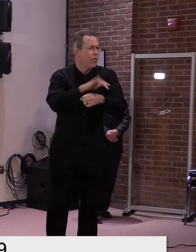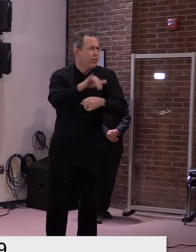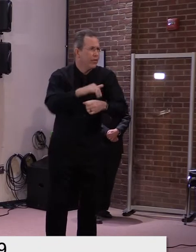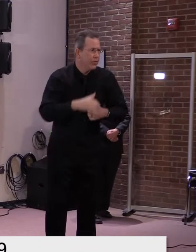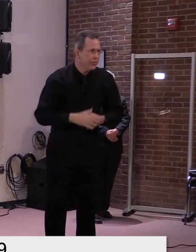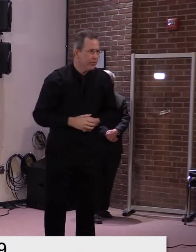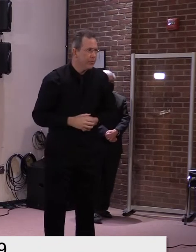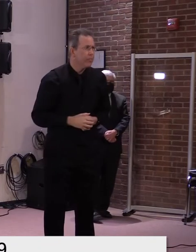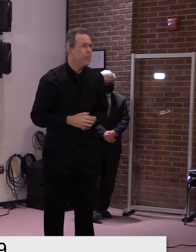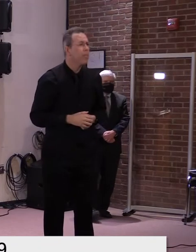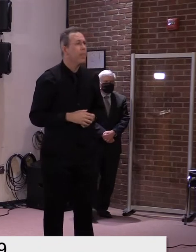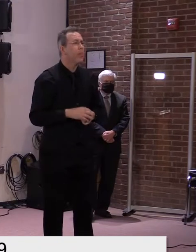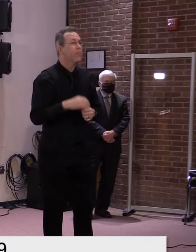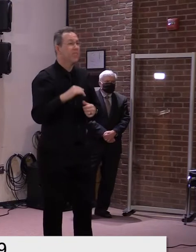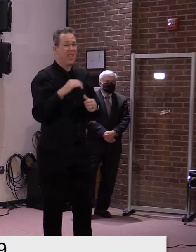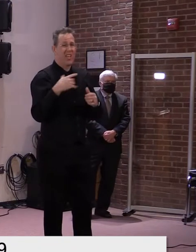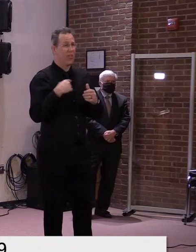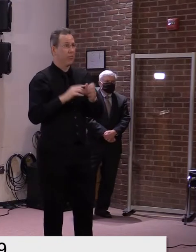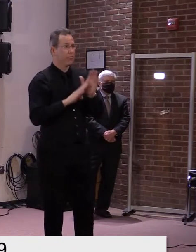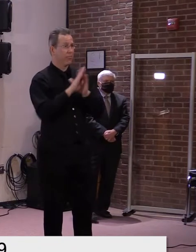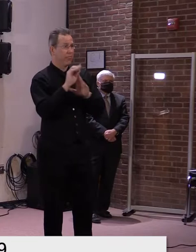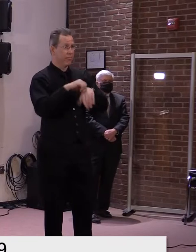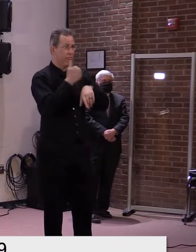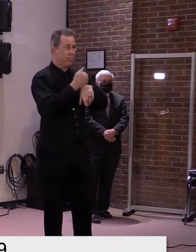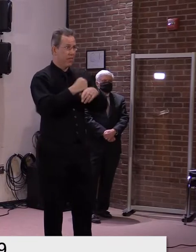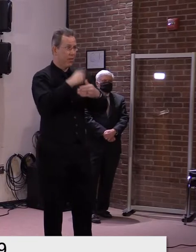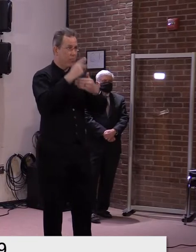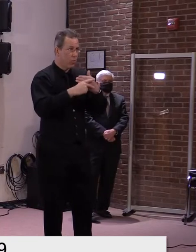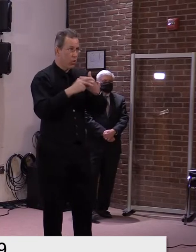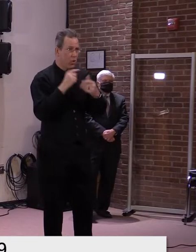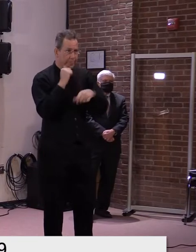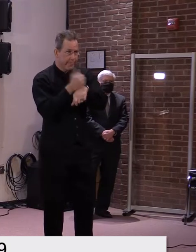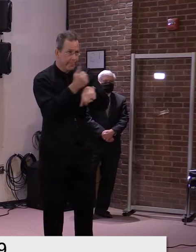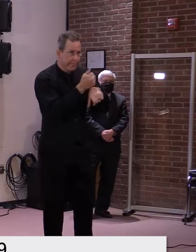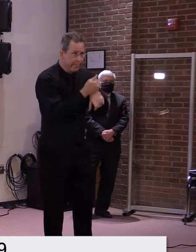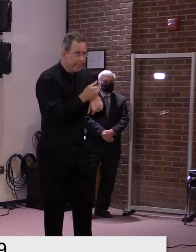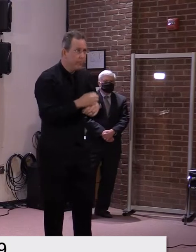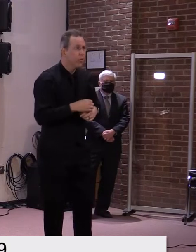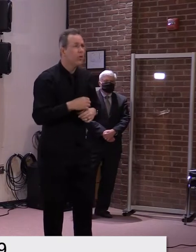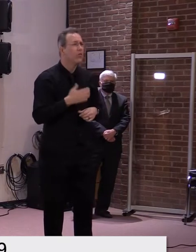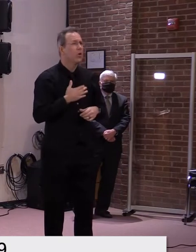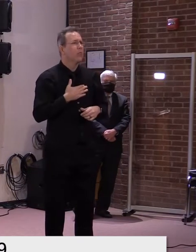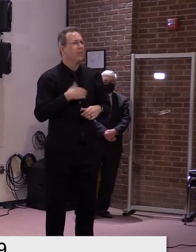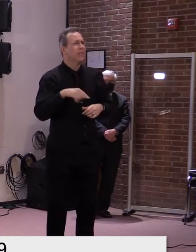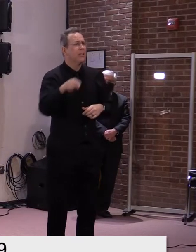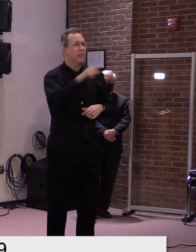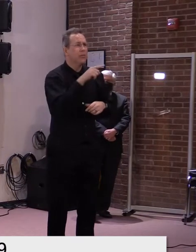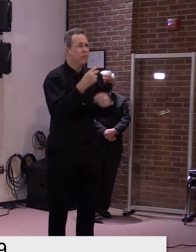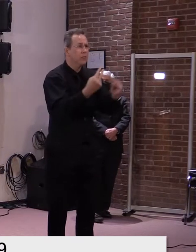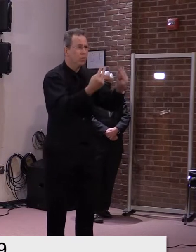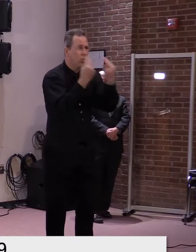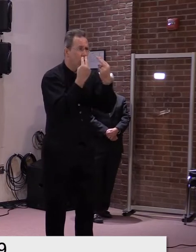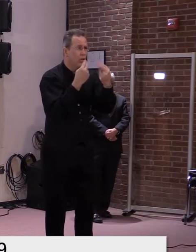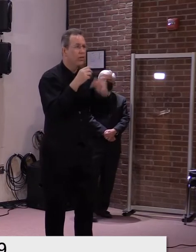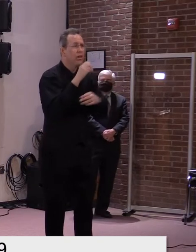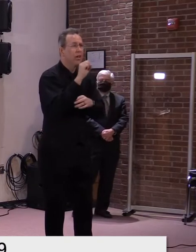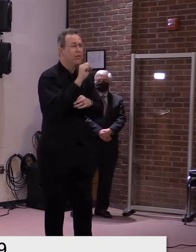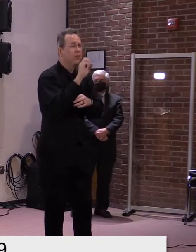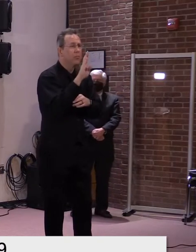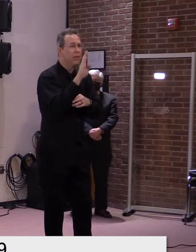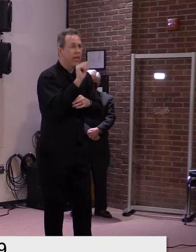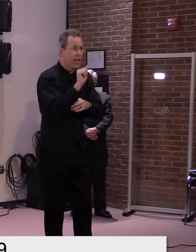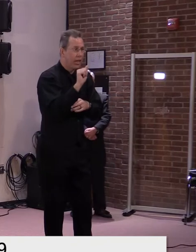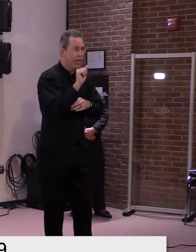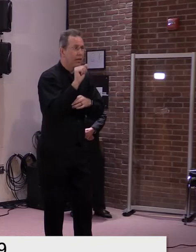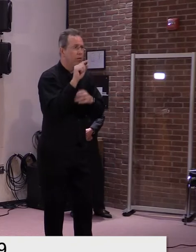partners, we will share these with you. Please pay attention to the website of the Small Business Administration for updates, as well as